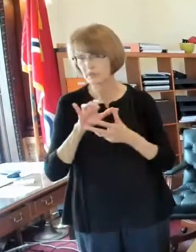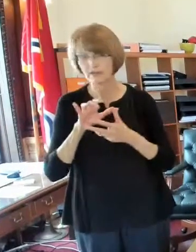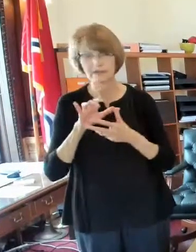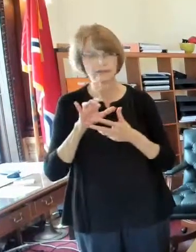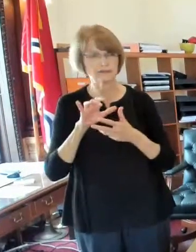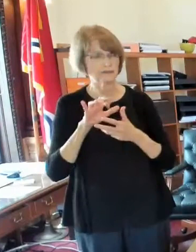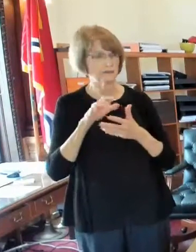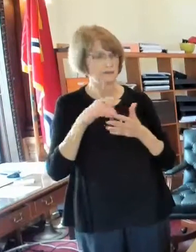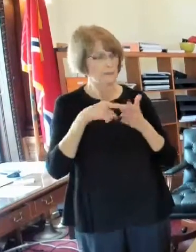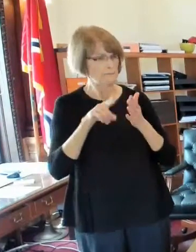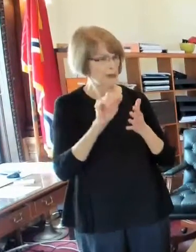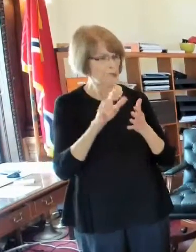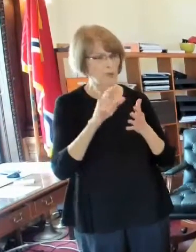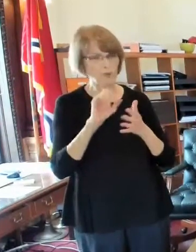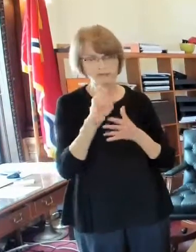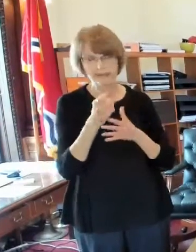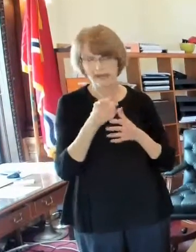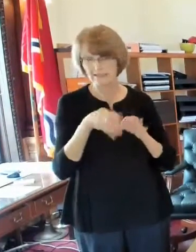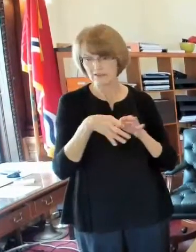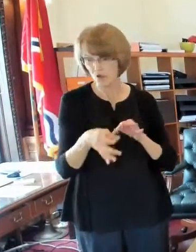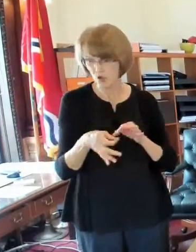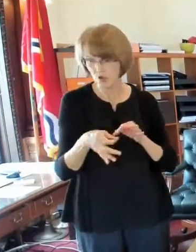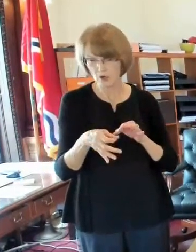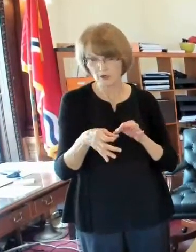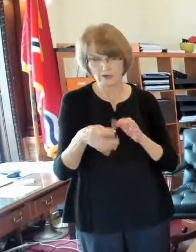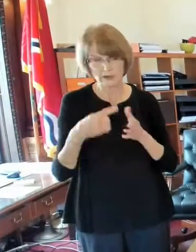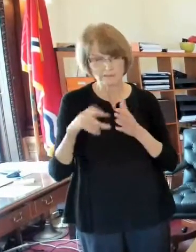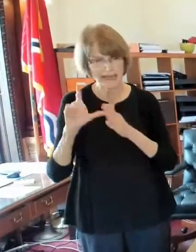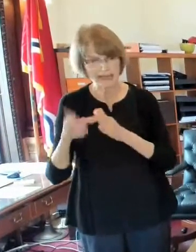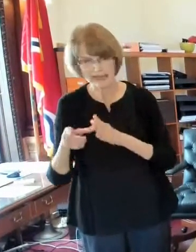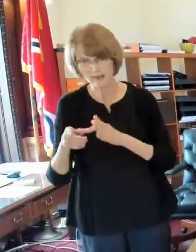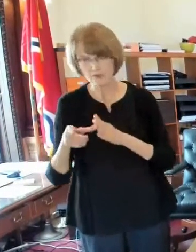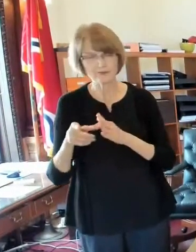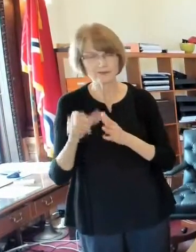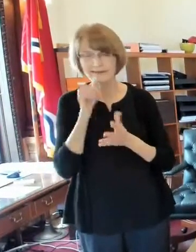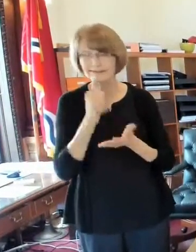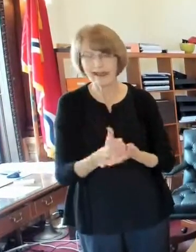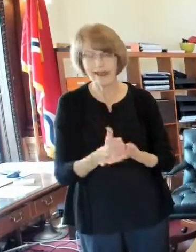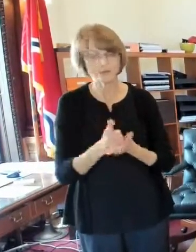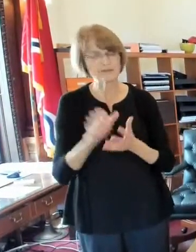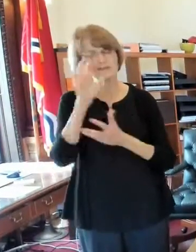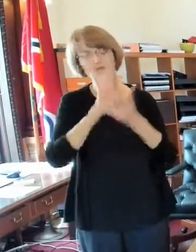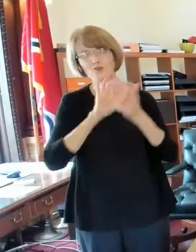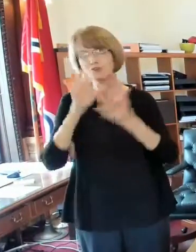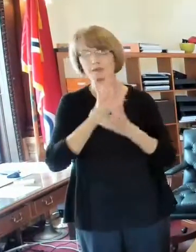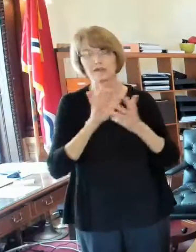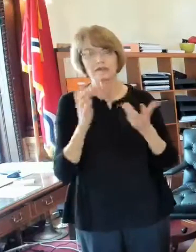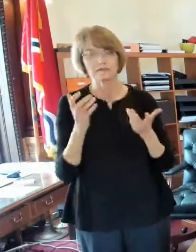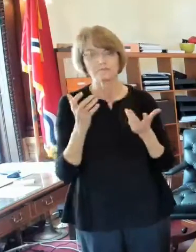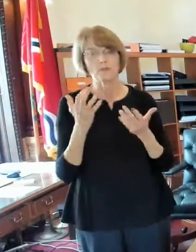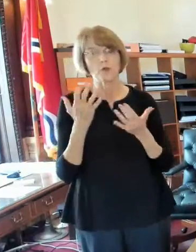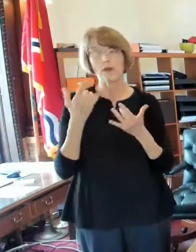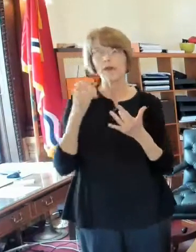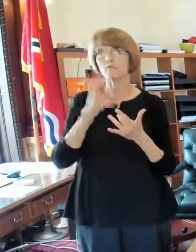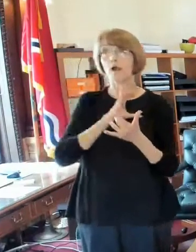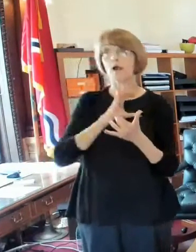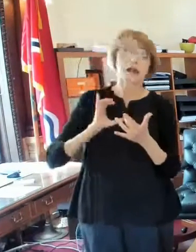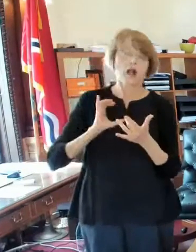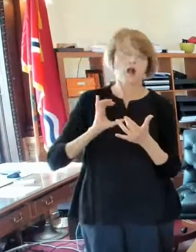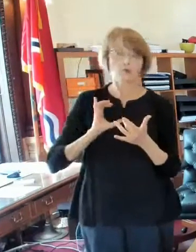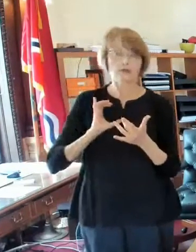defer them and you just have to pay them later, I'm not sure that helps anybody. So we're waiting for Congress